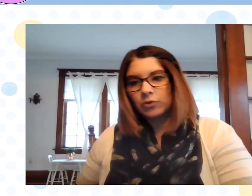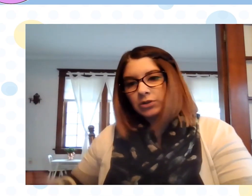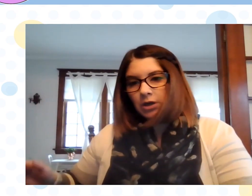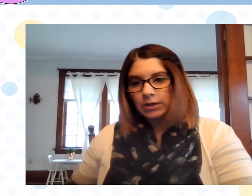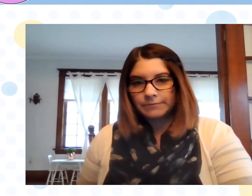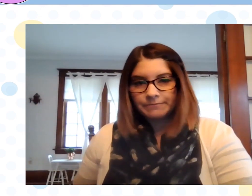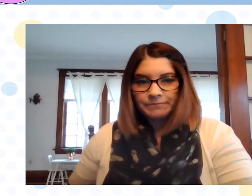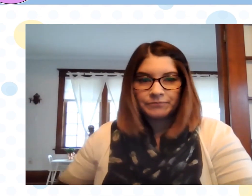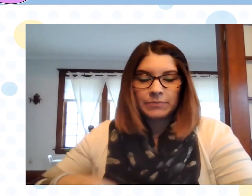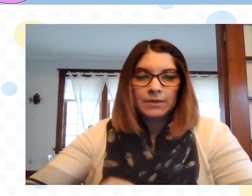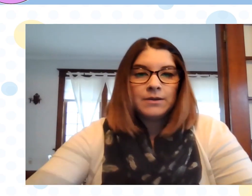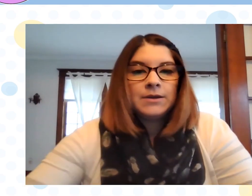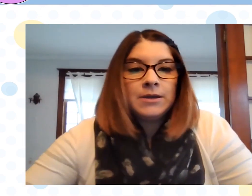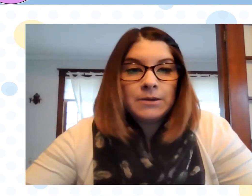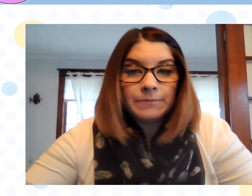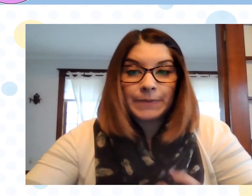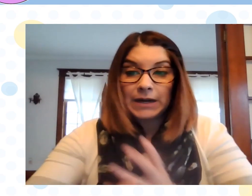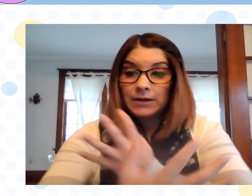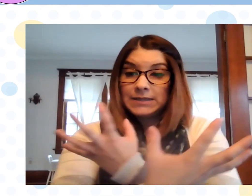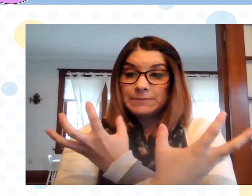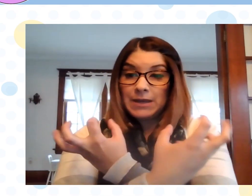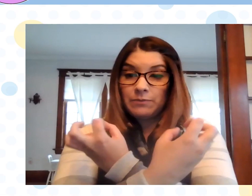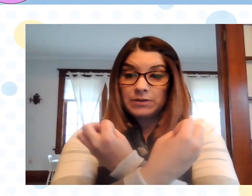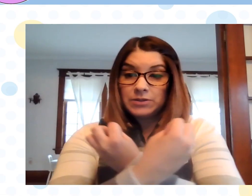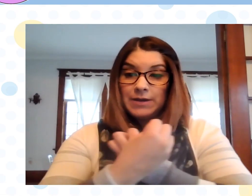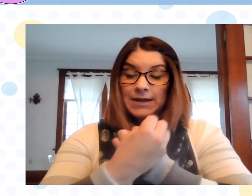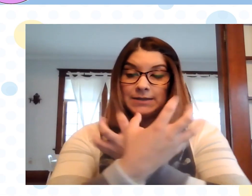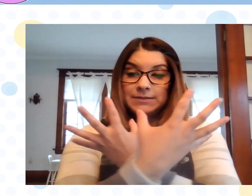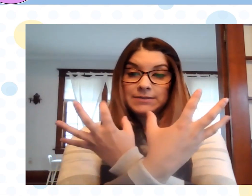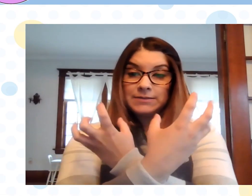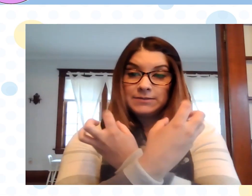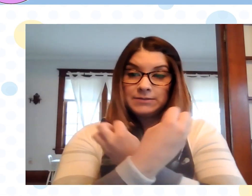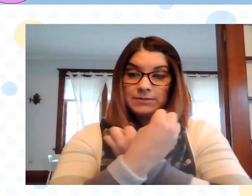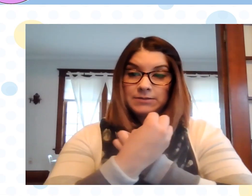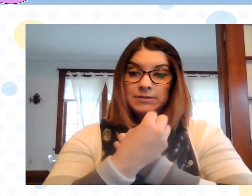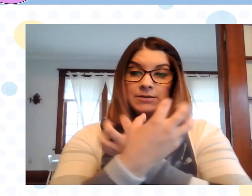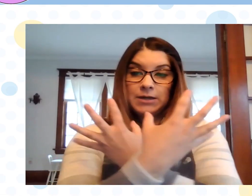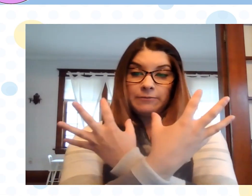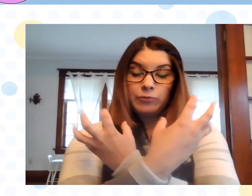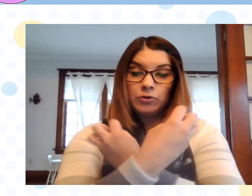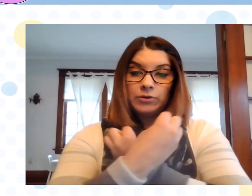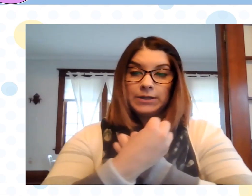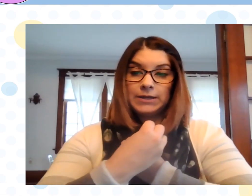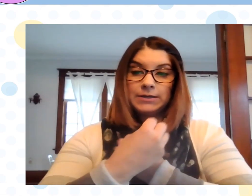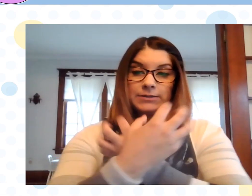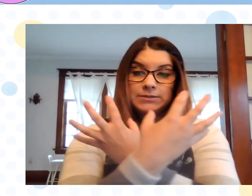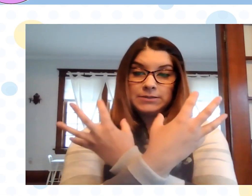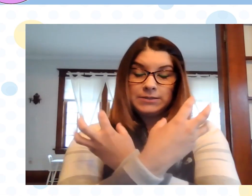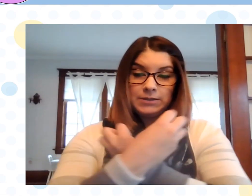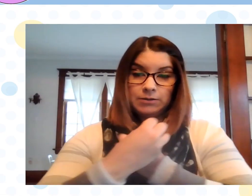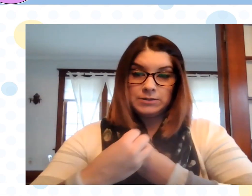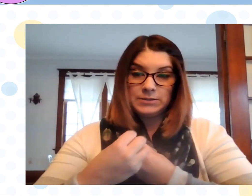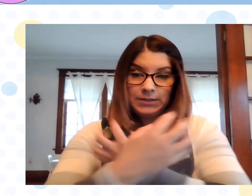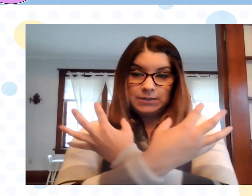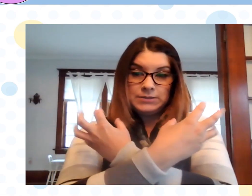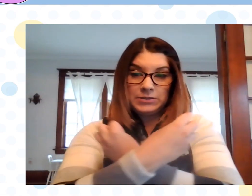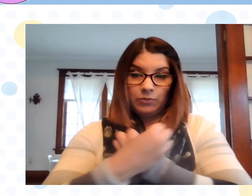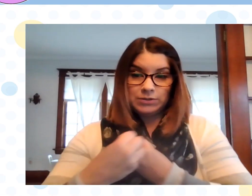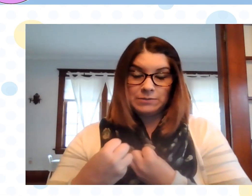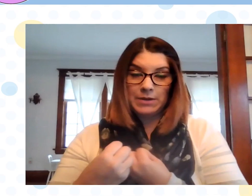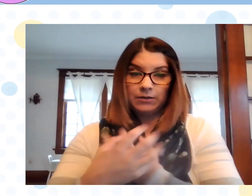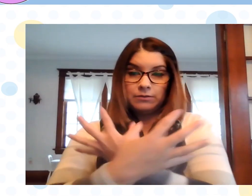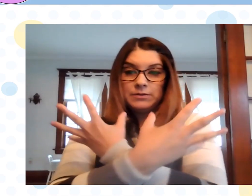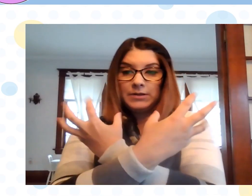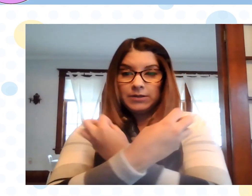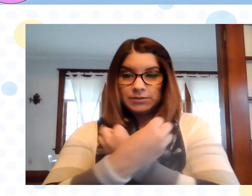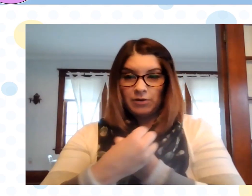or dog. Bear is made with two hands, kind of pulling towards the